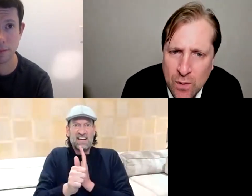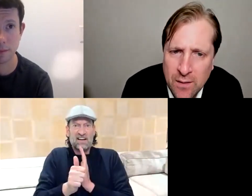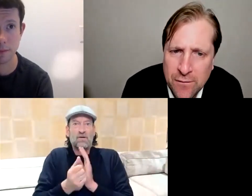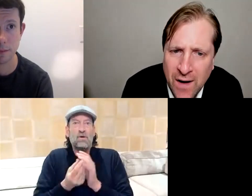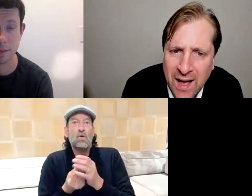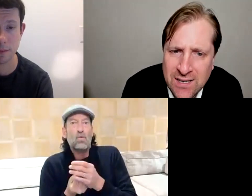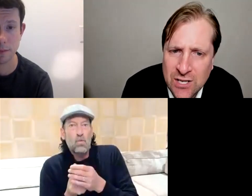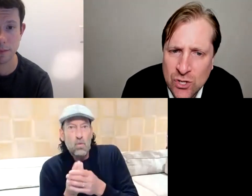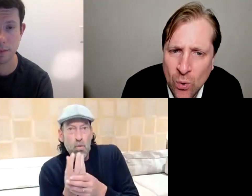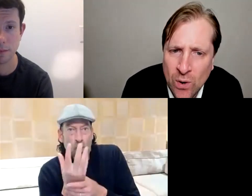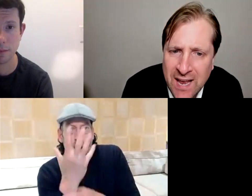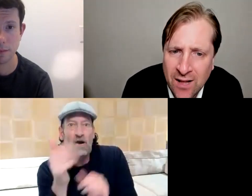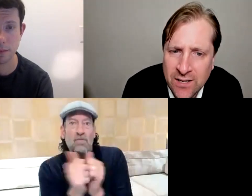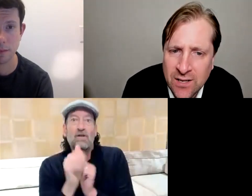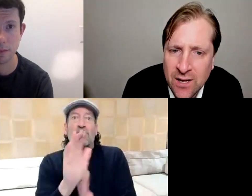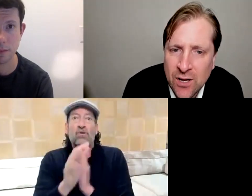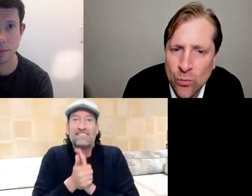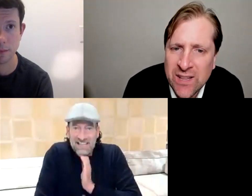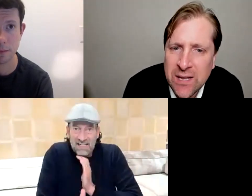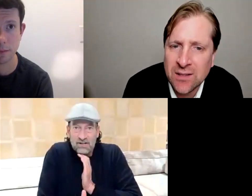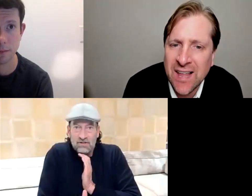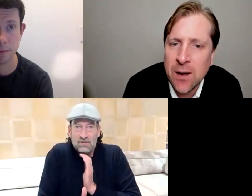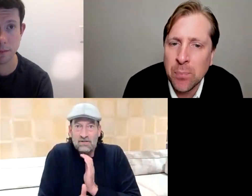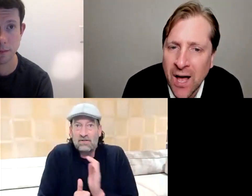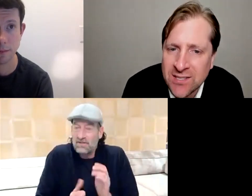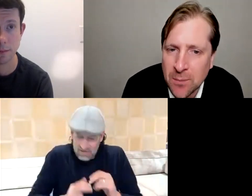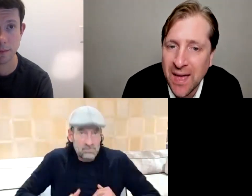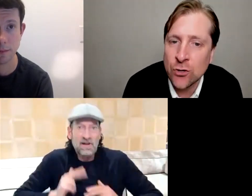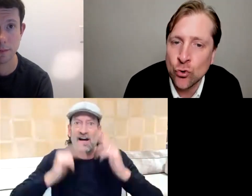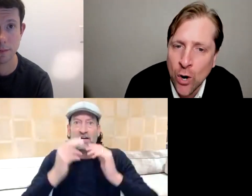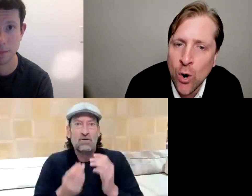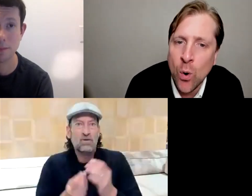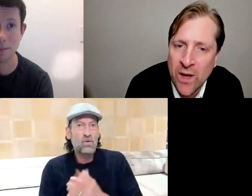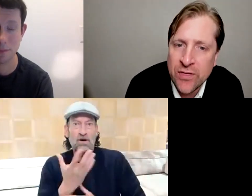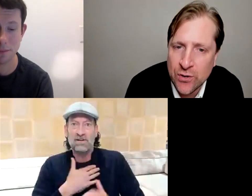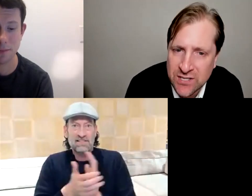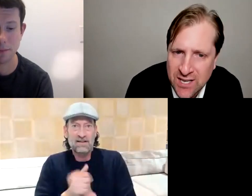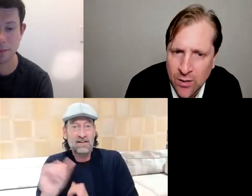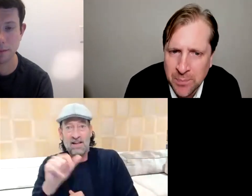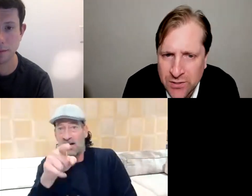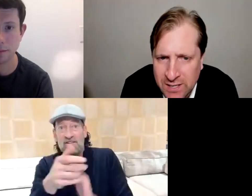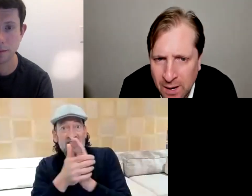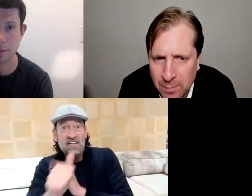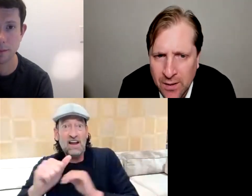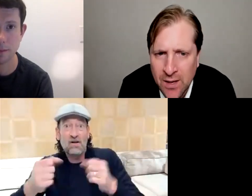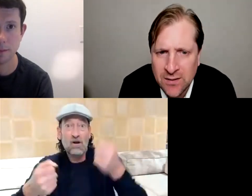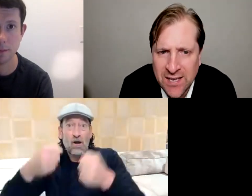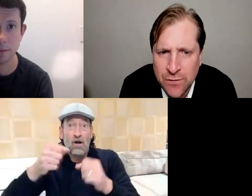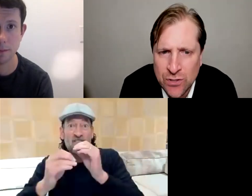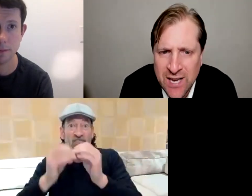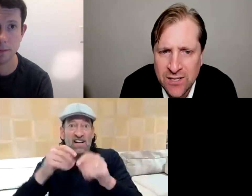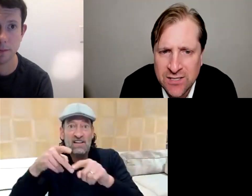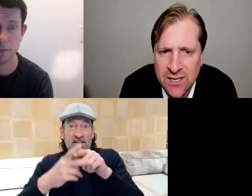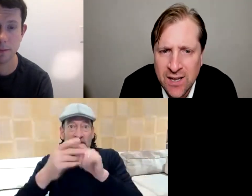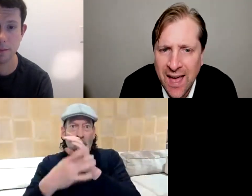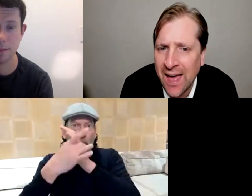you find your talent, really let it blossom and grow with your skill, build it up. Like if